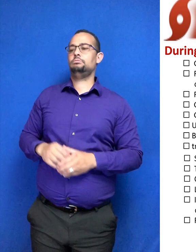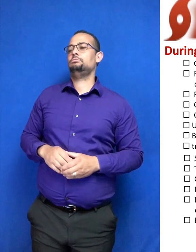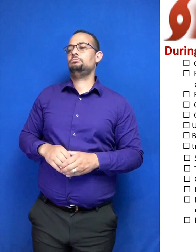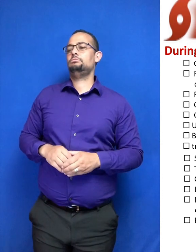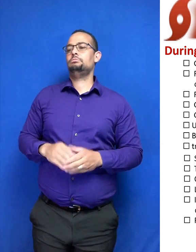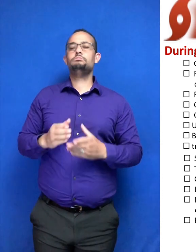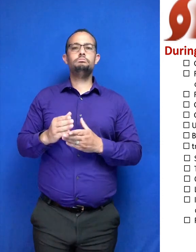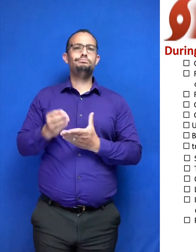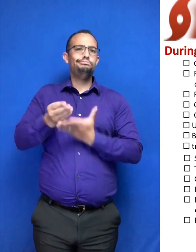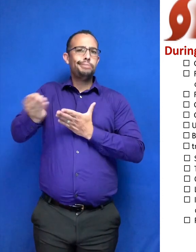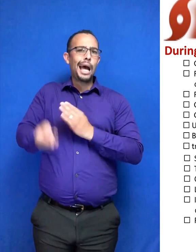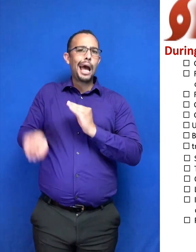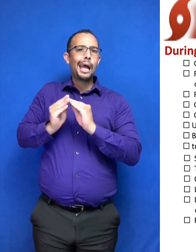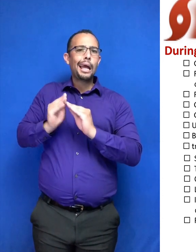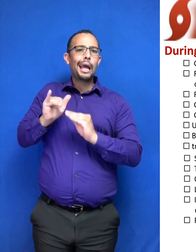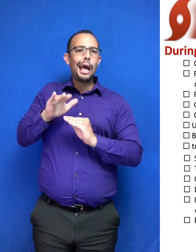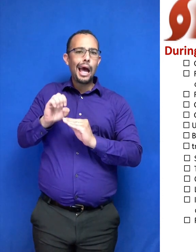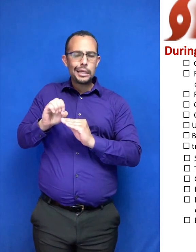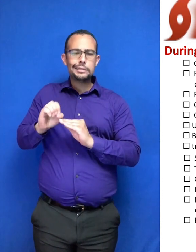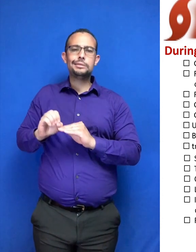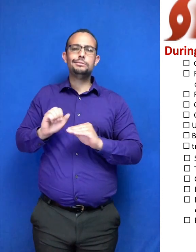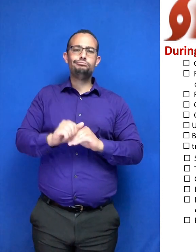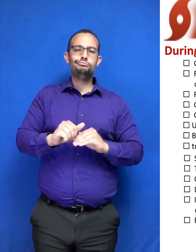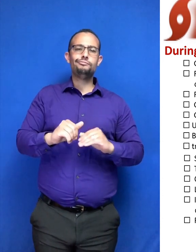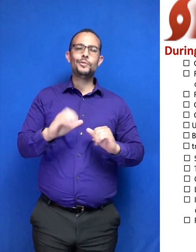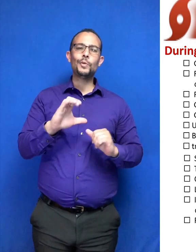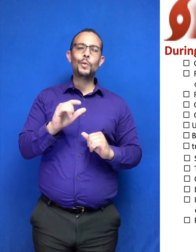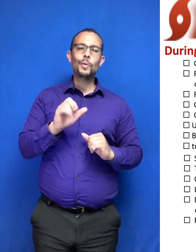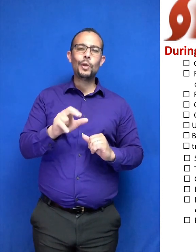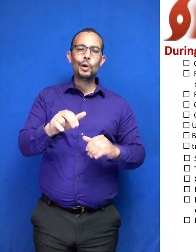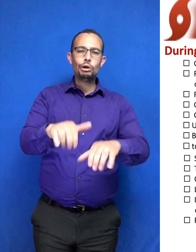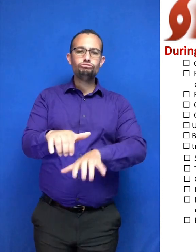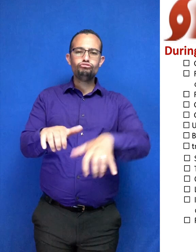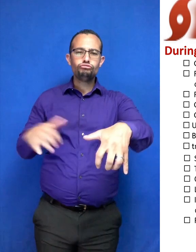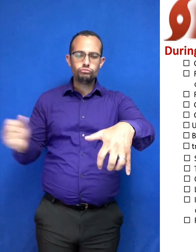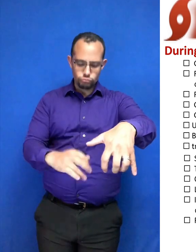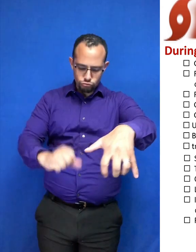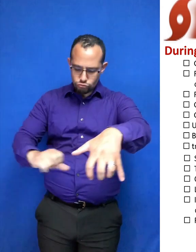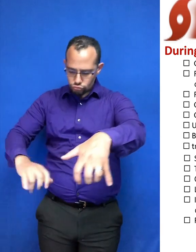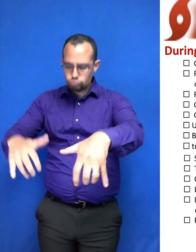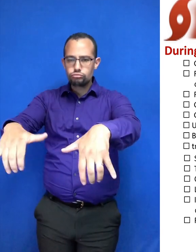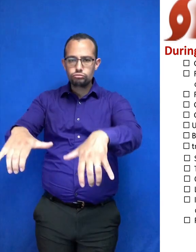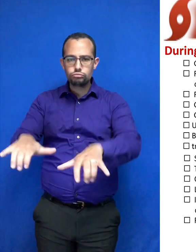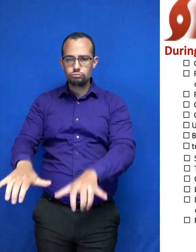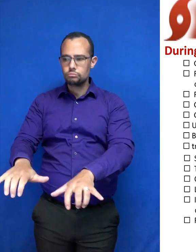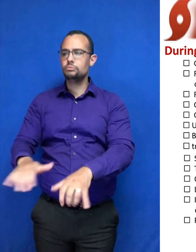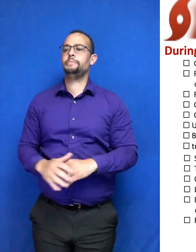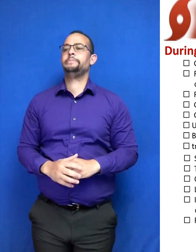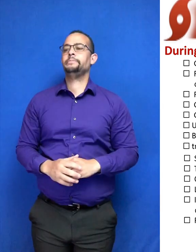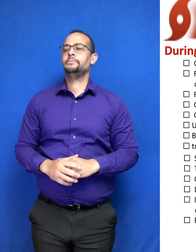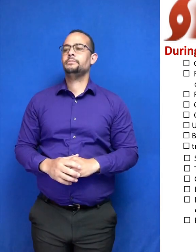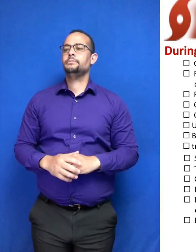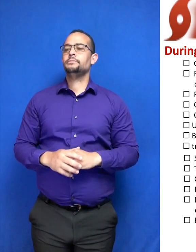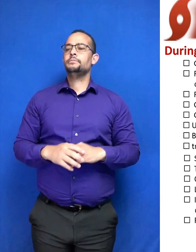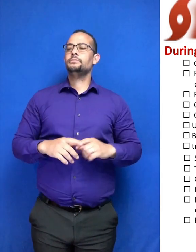and store it in a freezer or a cooler. Your grill, make sure you have charcoal, matches, lighter fluid. Unplug